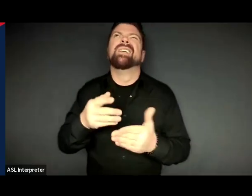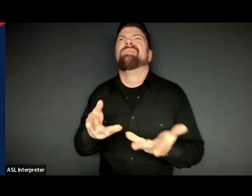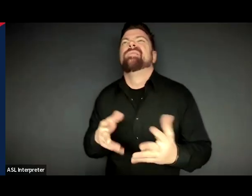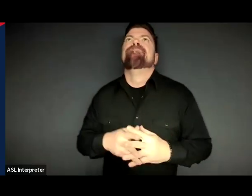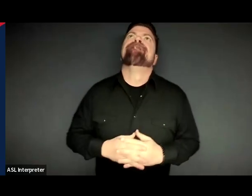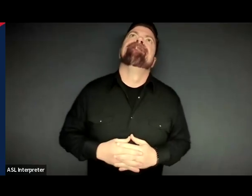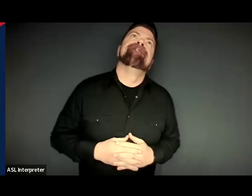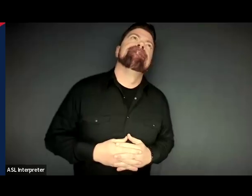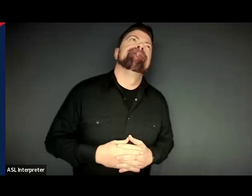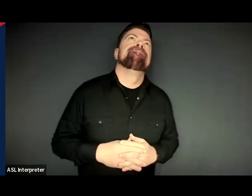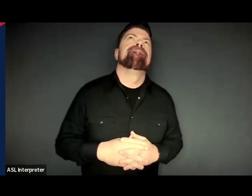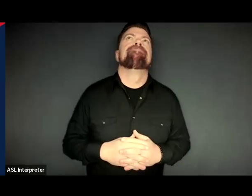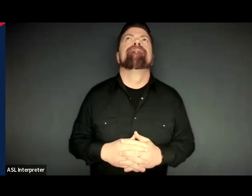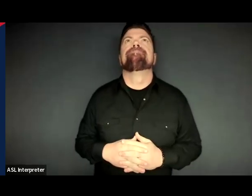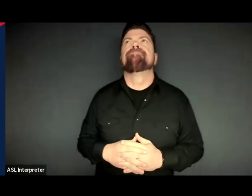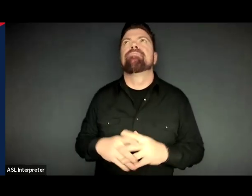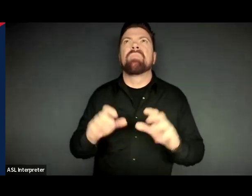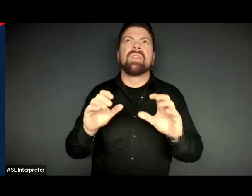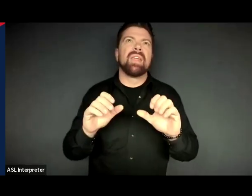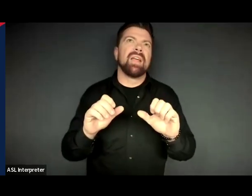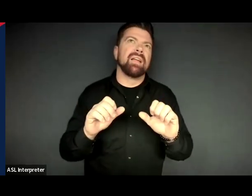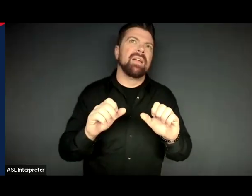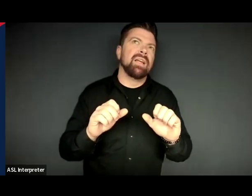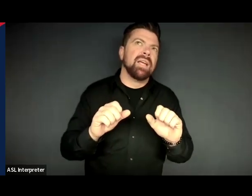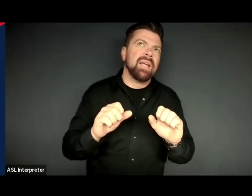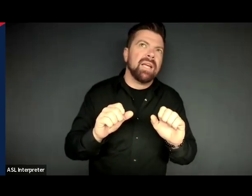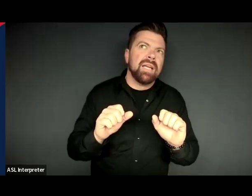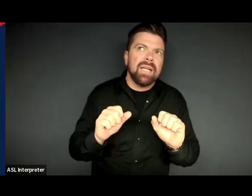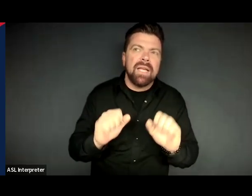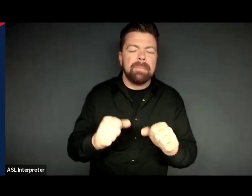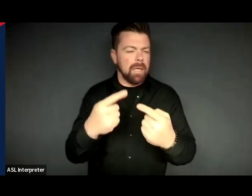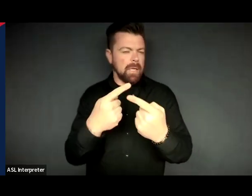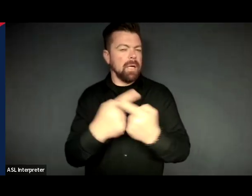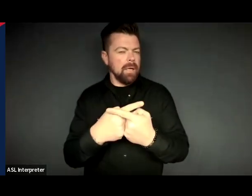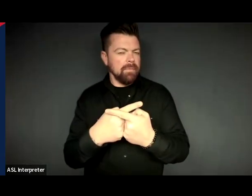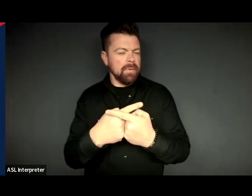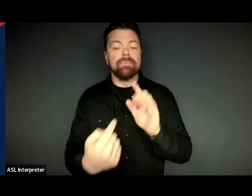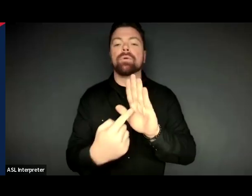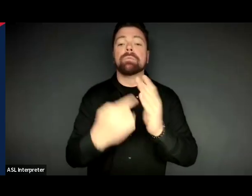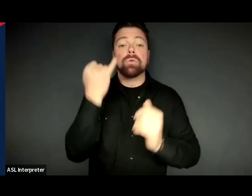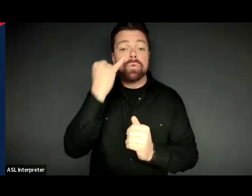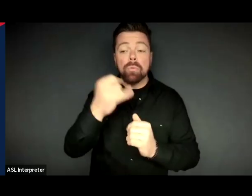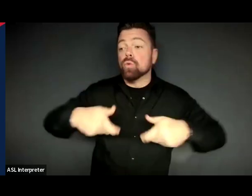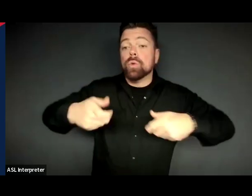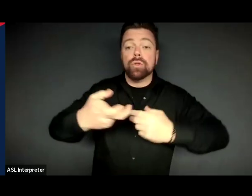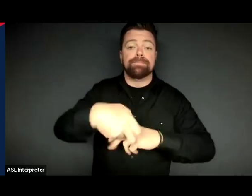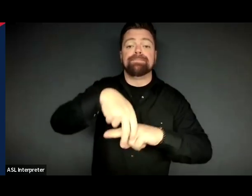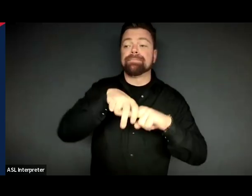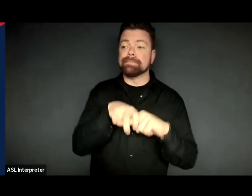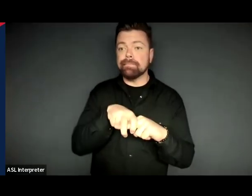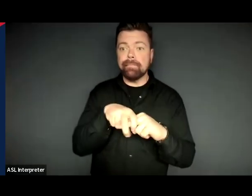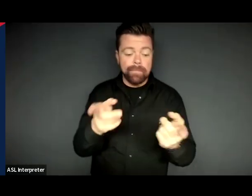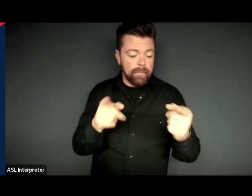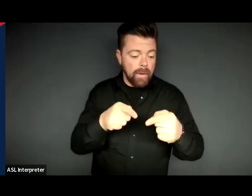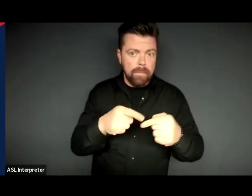uh, uh, snag in life, because if, say, you get one from sitting in your wheelchair